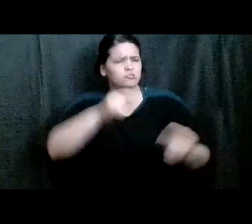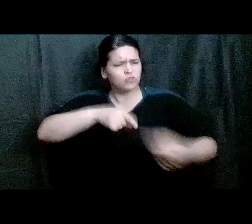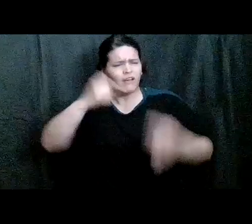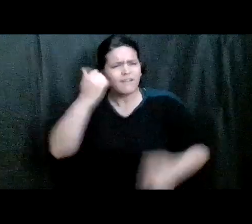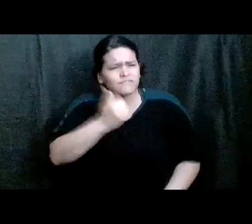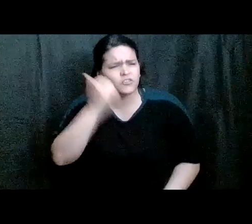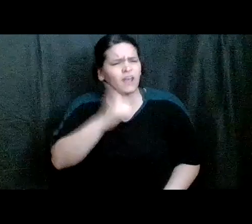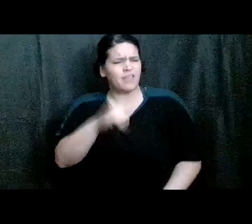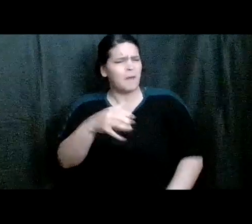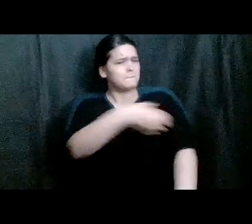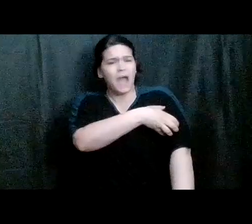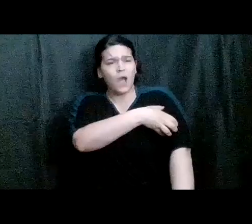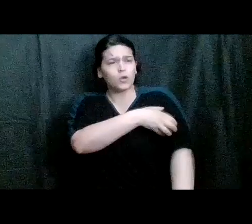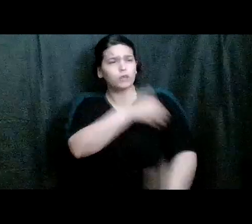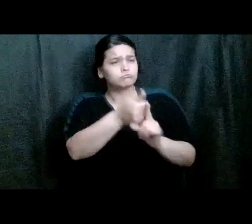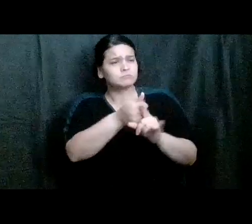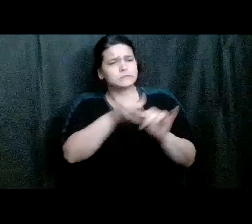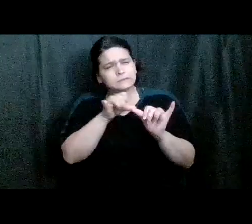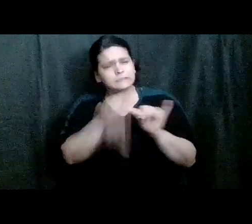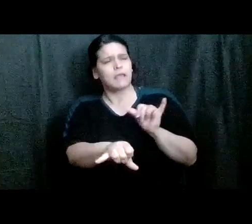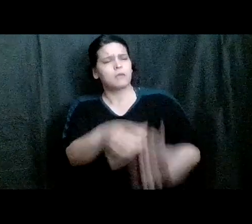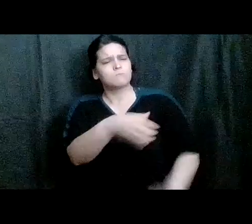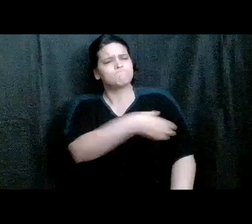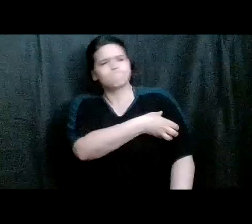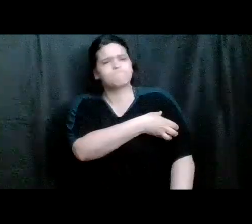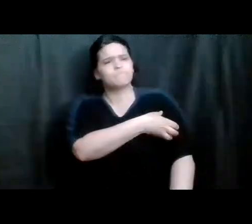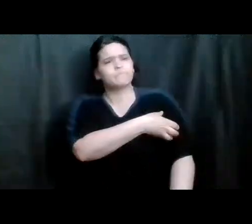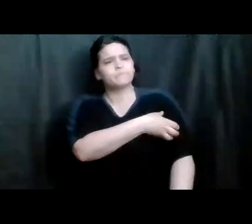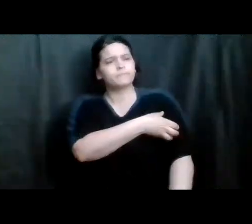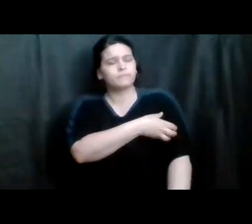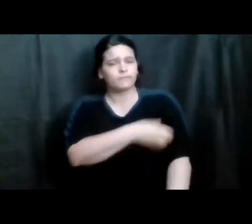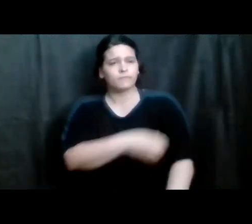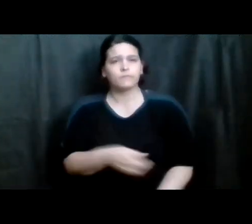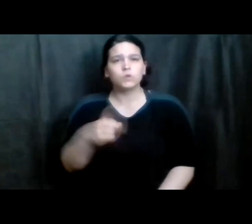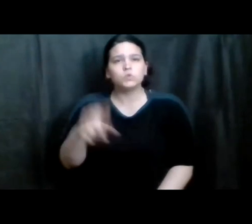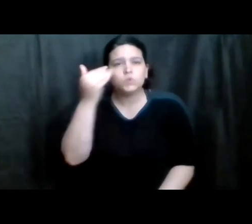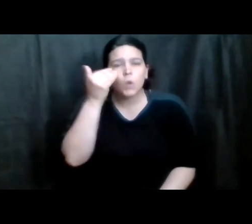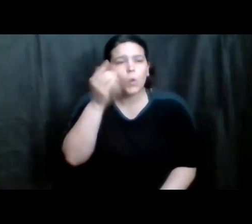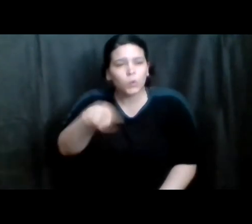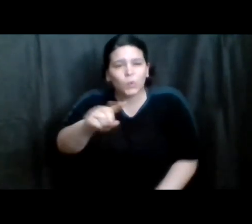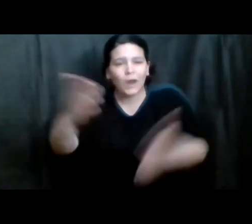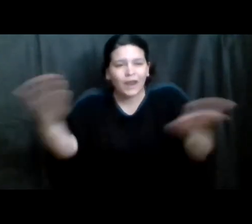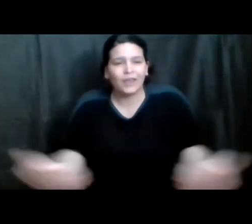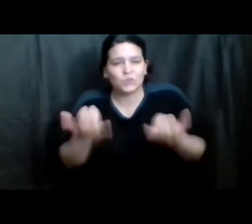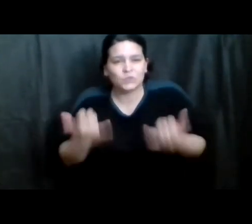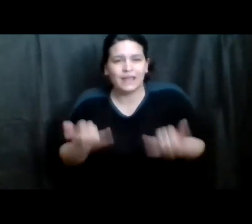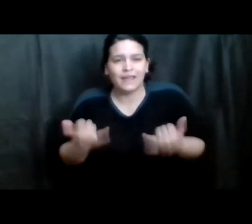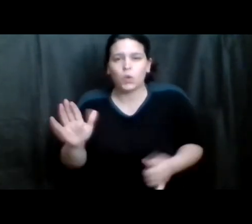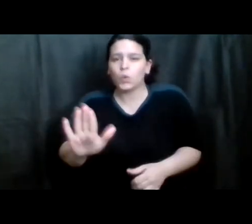has never diminished and gone away. And if anything, just know that you are here today in your full